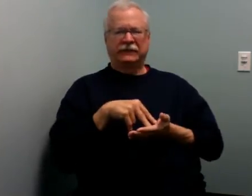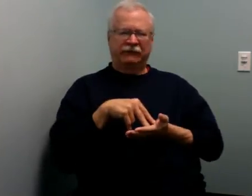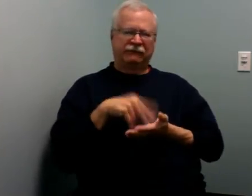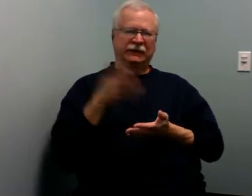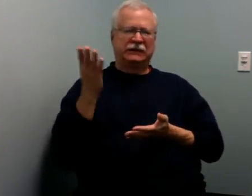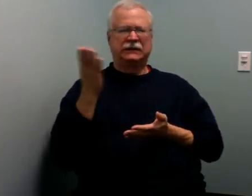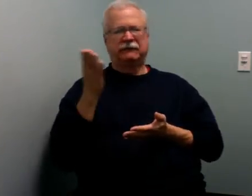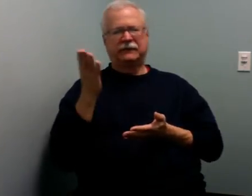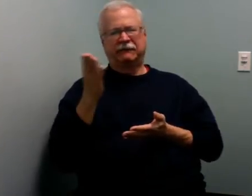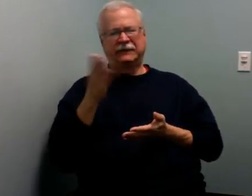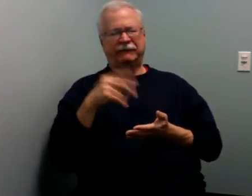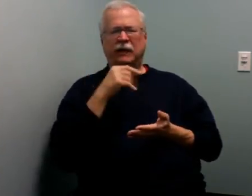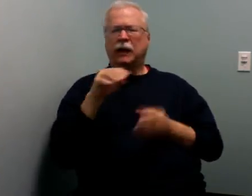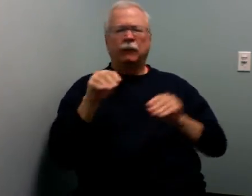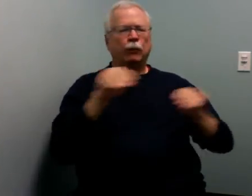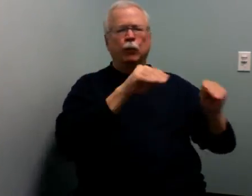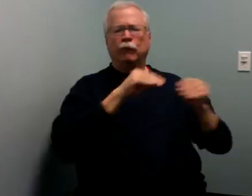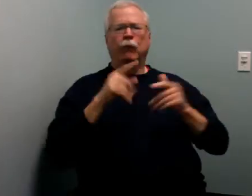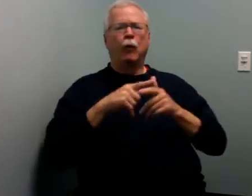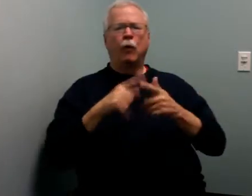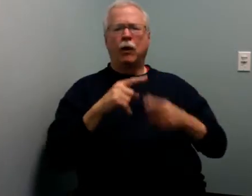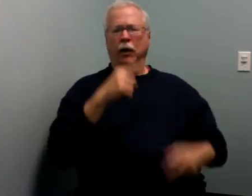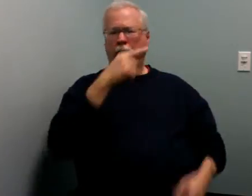it'd be complete silence, and they'd just be lecturing upon lectures.